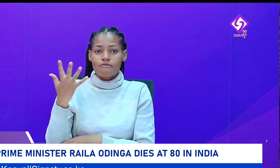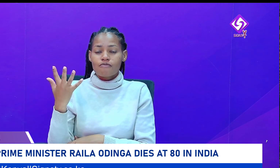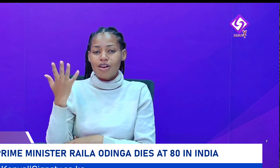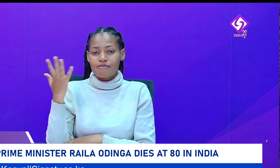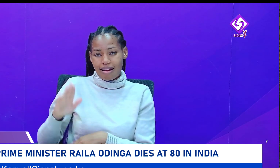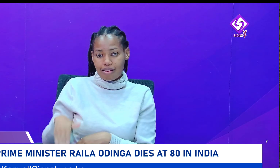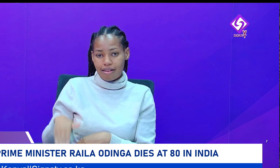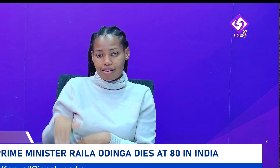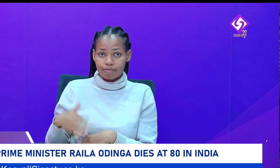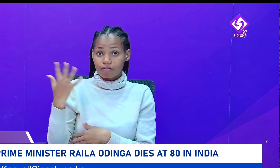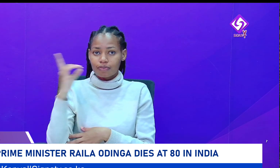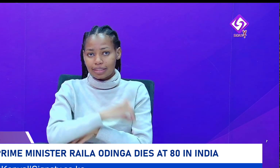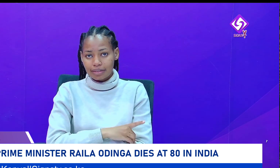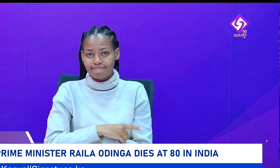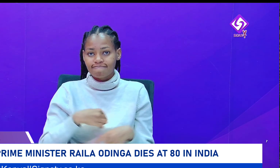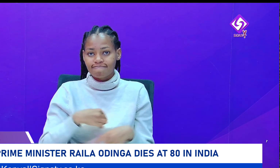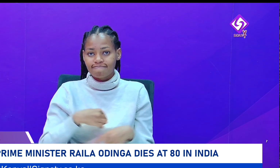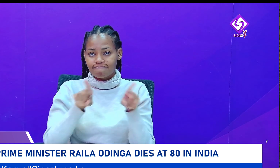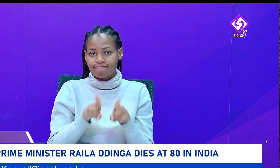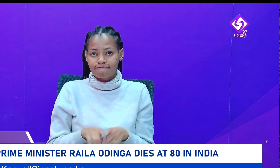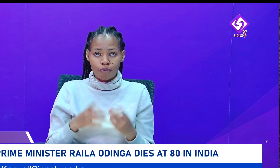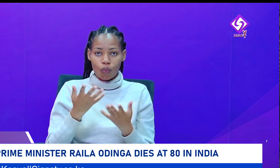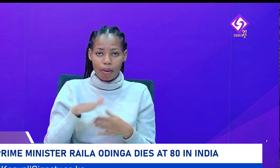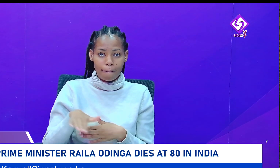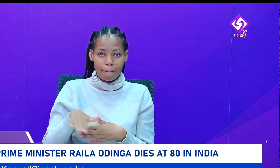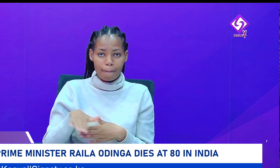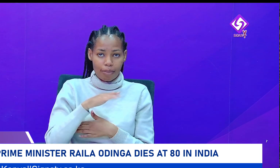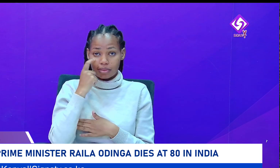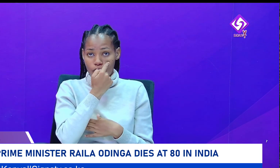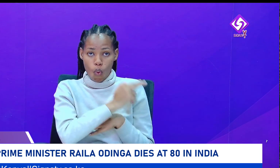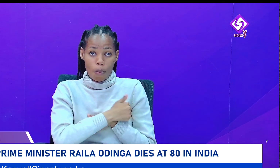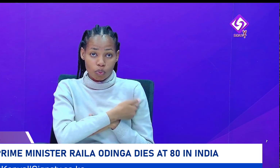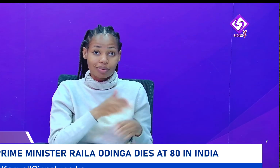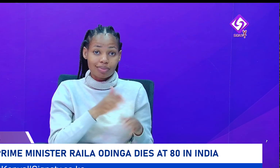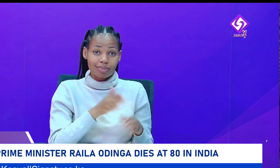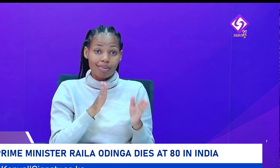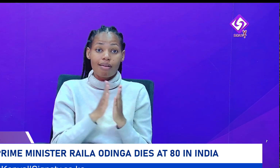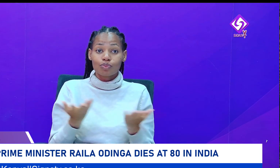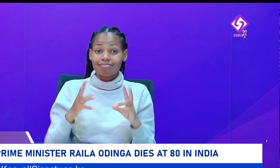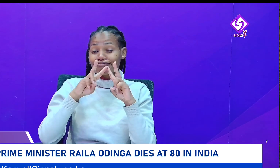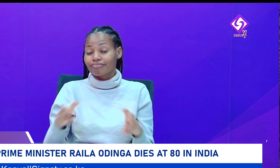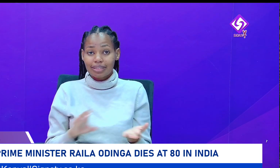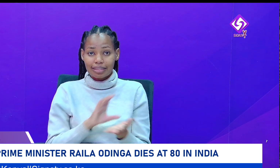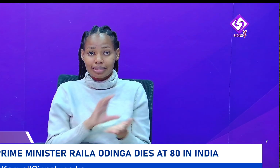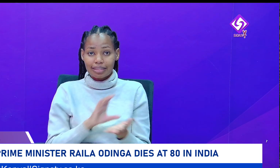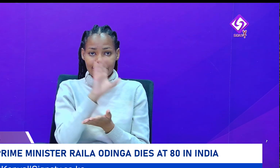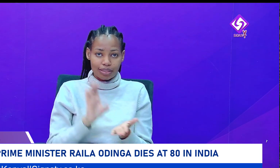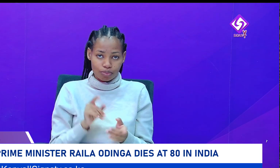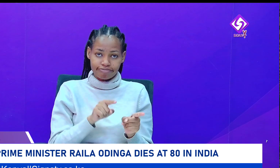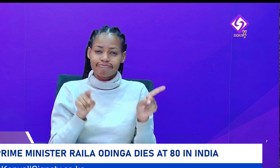Sreedhareeyam Eye Hospital and Research Center, collapsed during a morning walk on the facility's